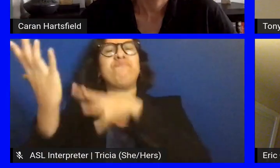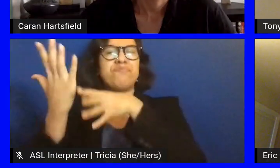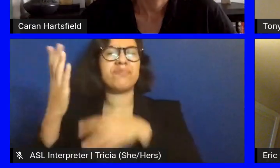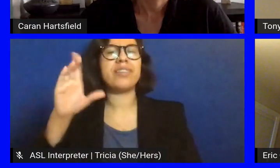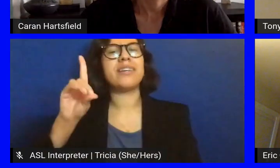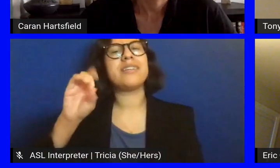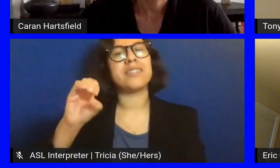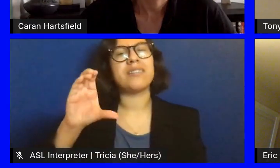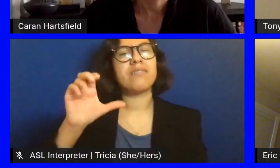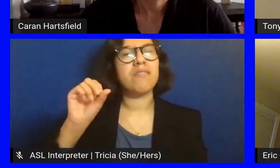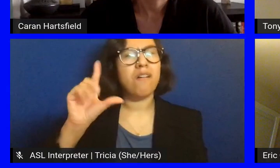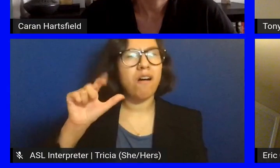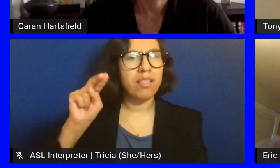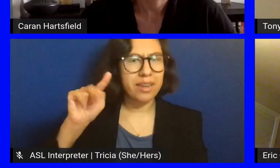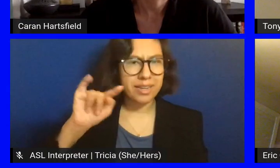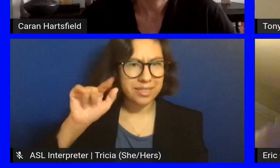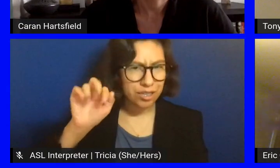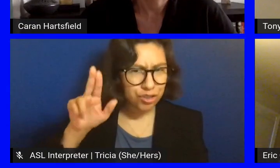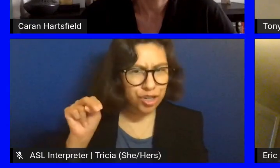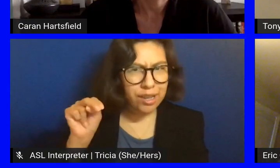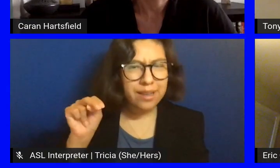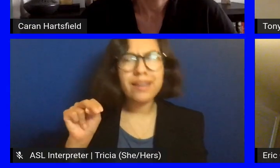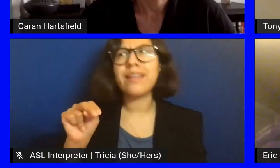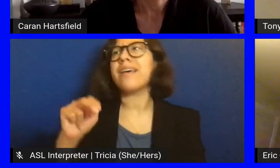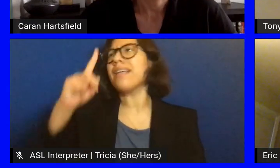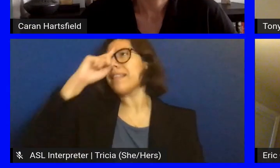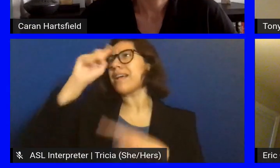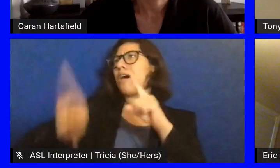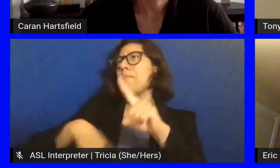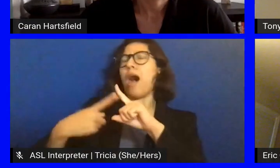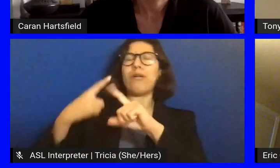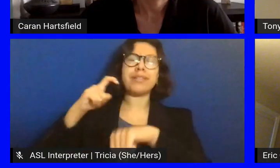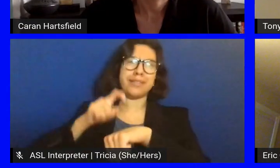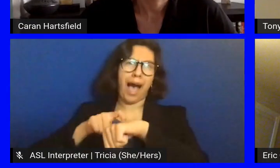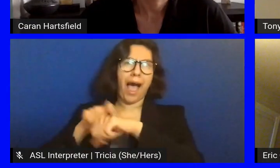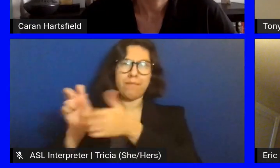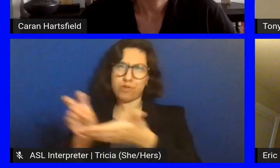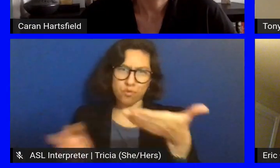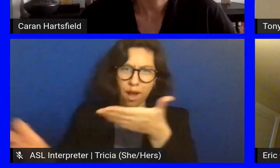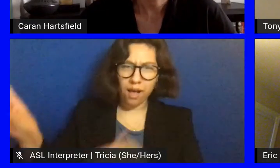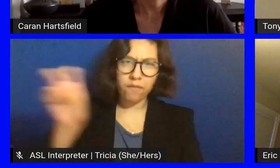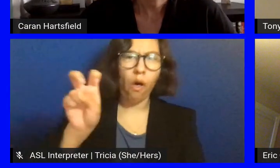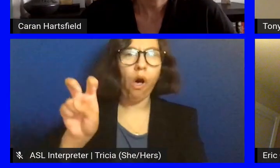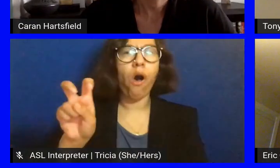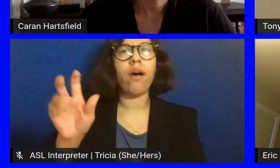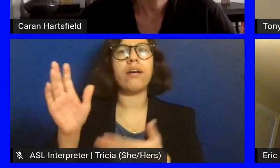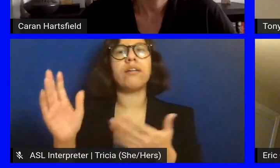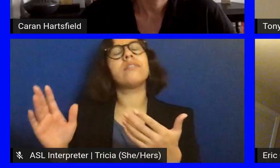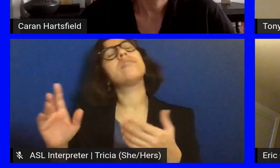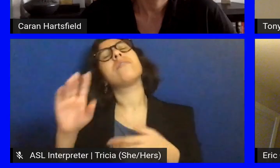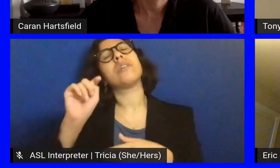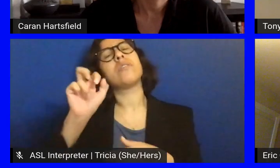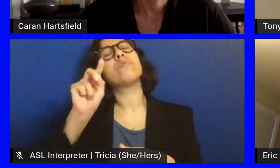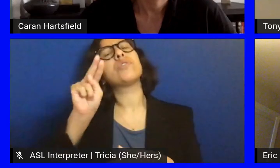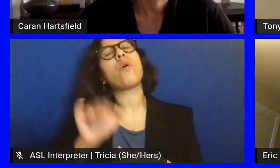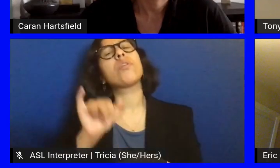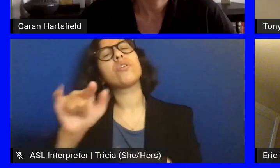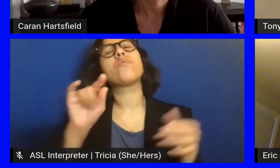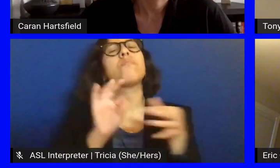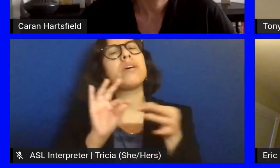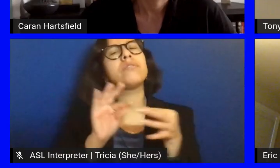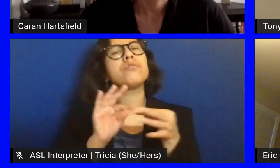possibility of time travel, or of moving back and forth. And Tony, I know you think a lot about this in your work